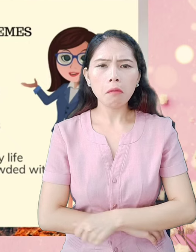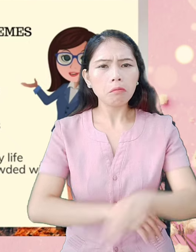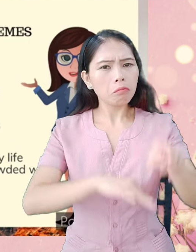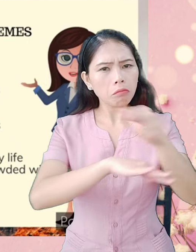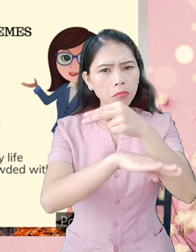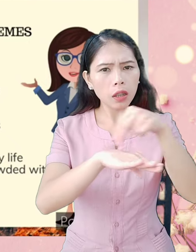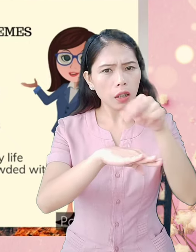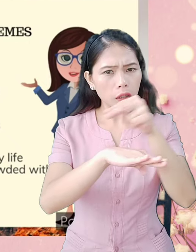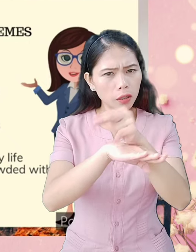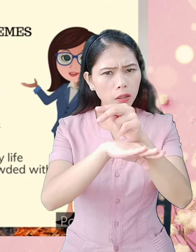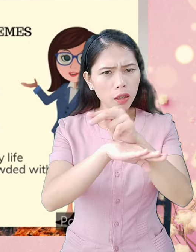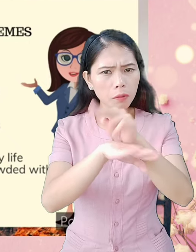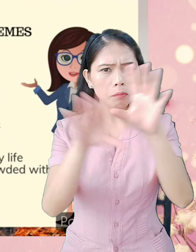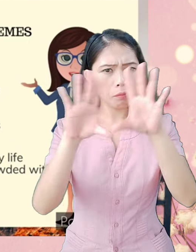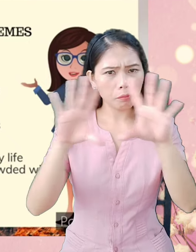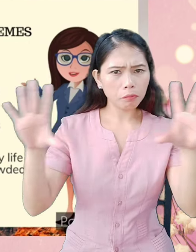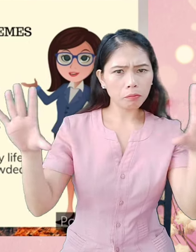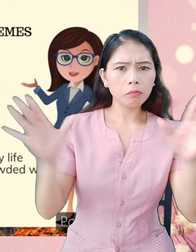landscape,